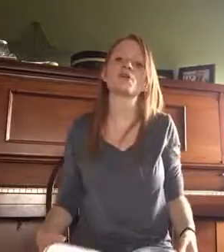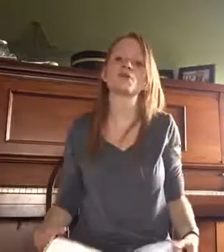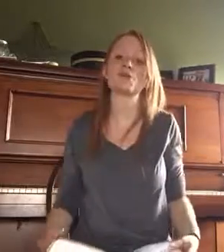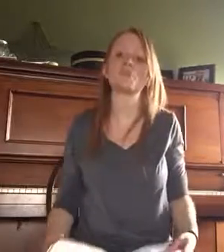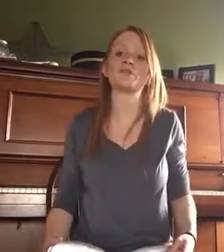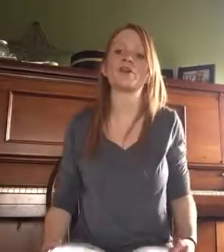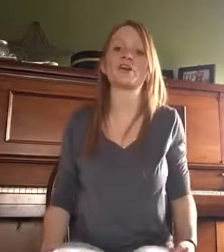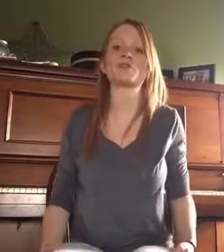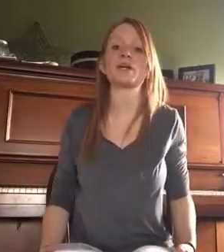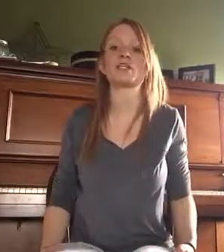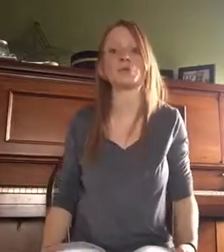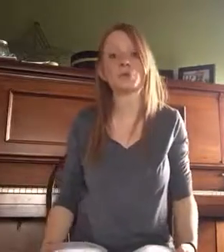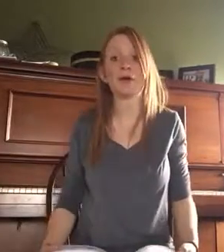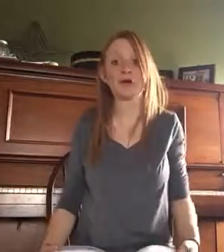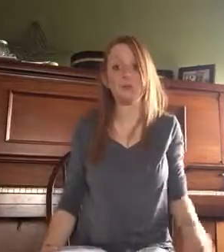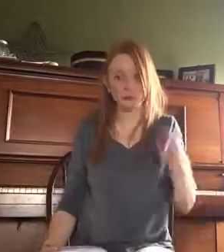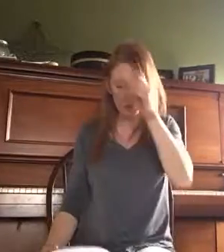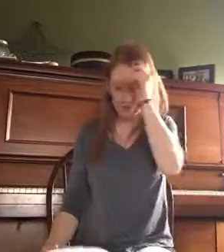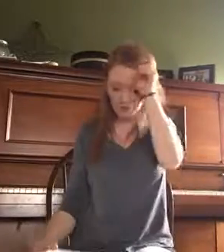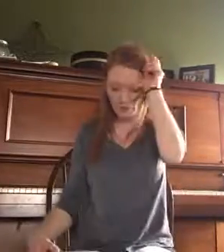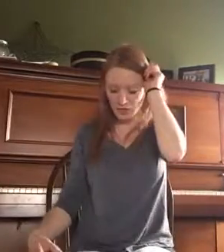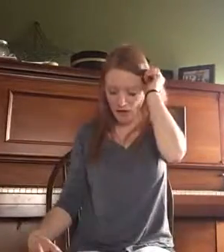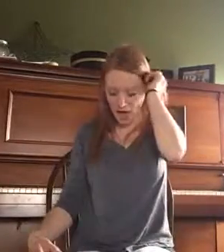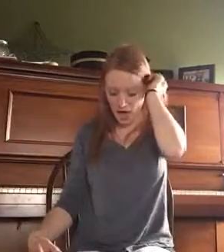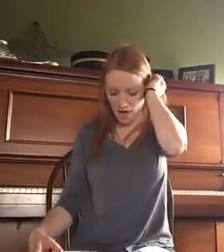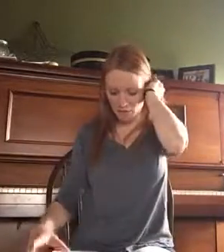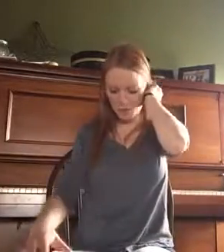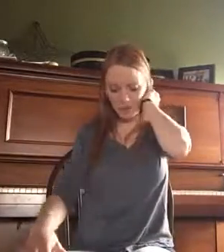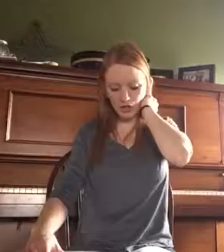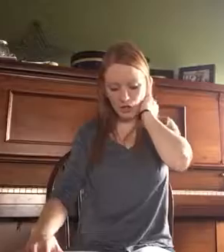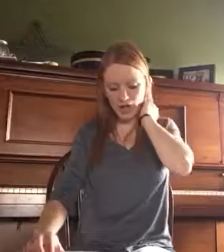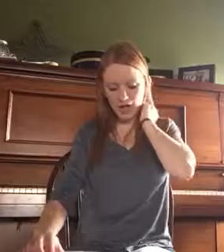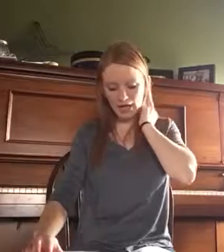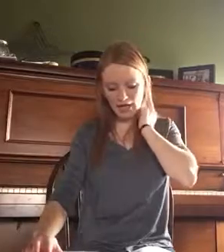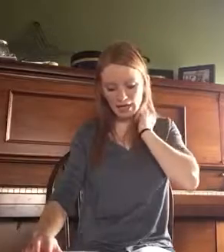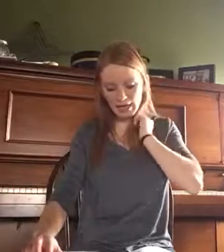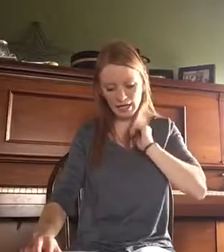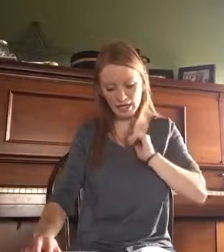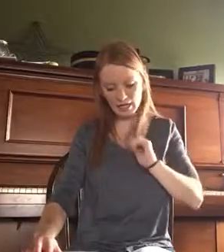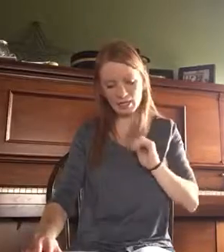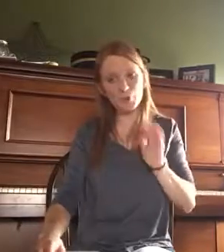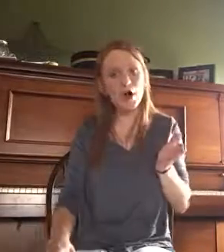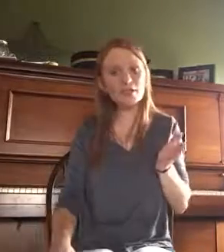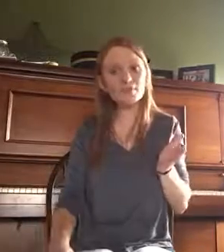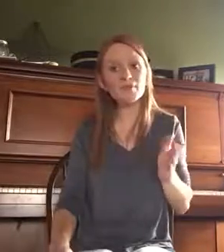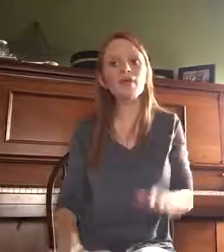those are your various ways of preparing food. So we're gonna go ahead and pause,